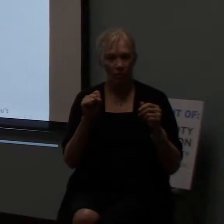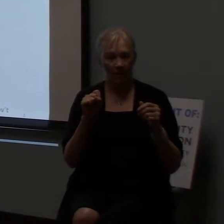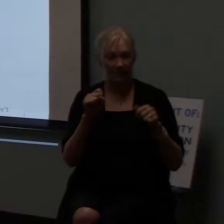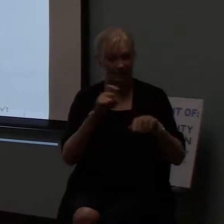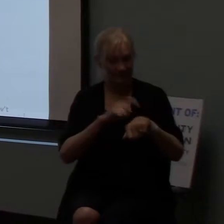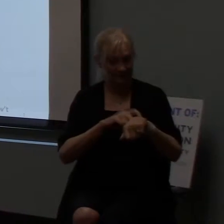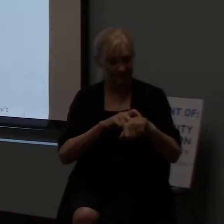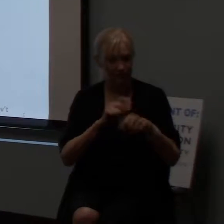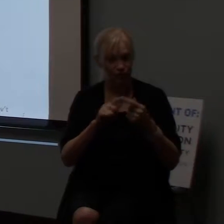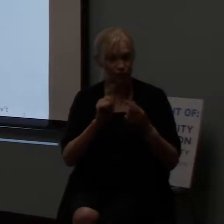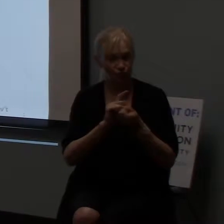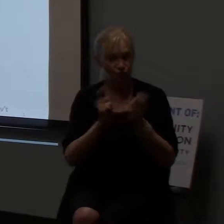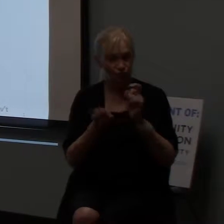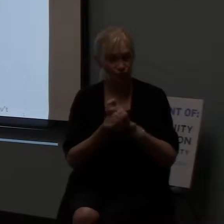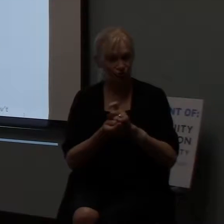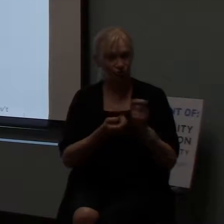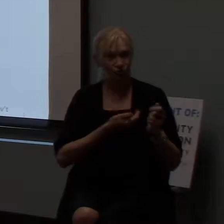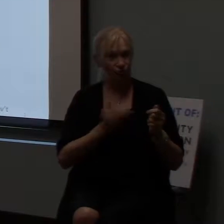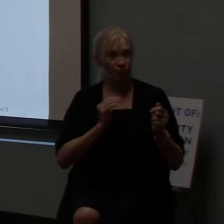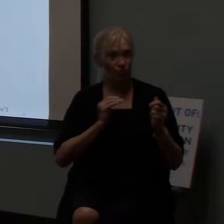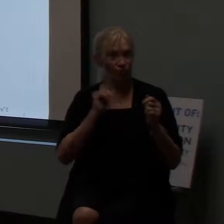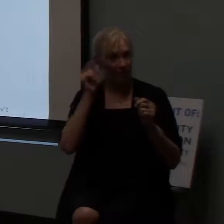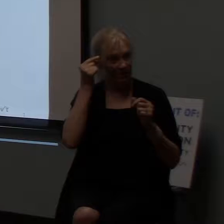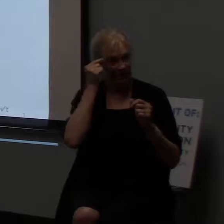to change Boulder County's governmental structure?